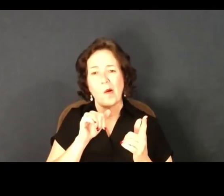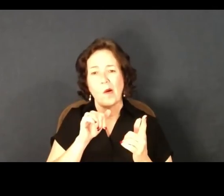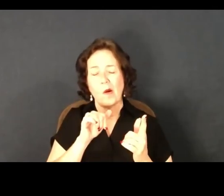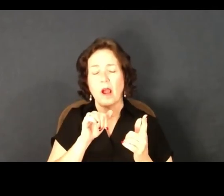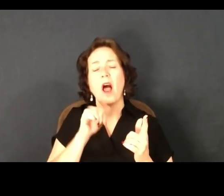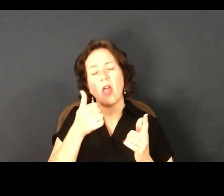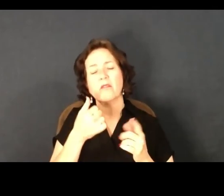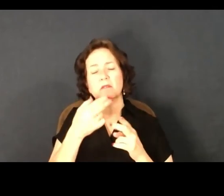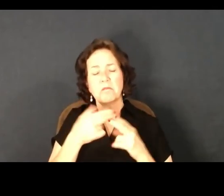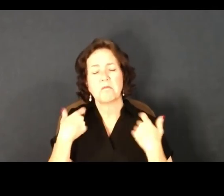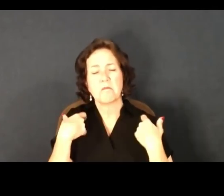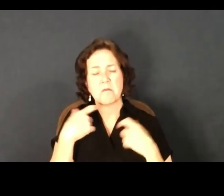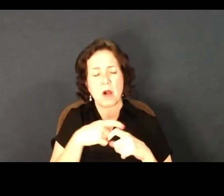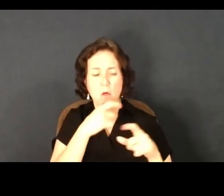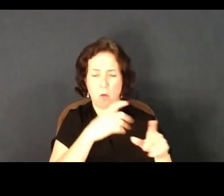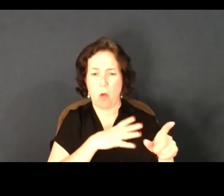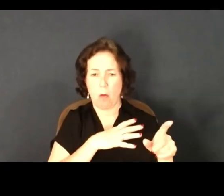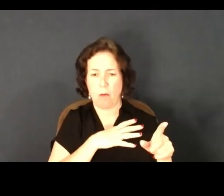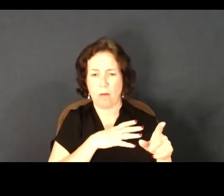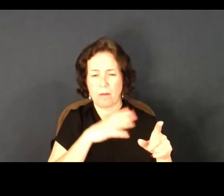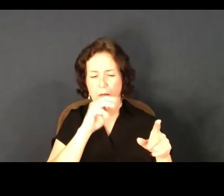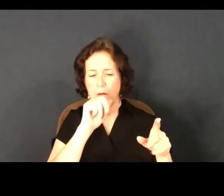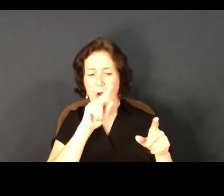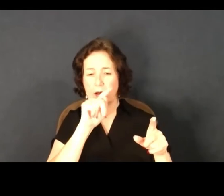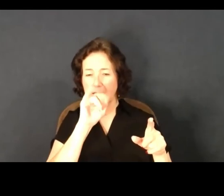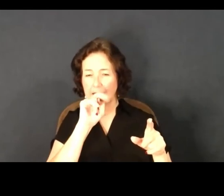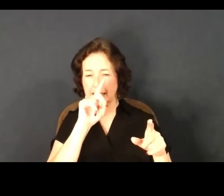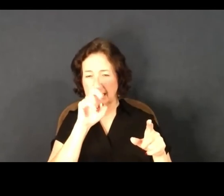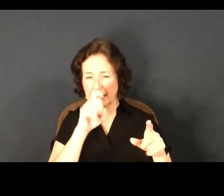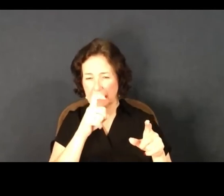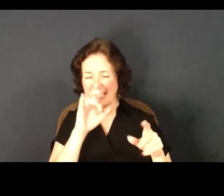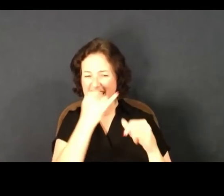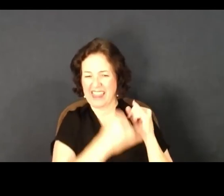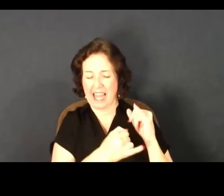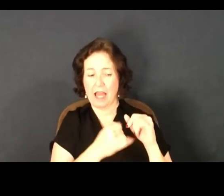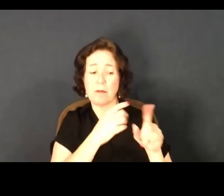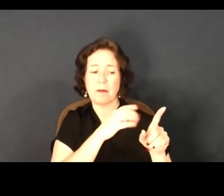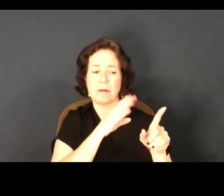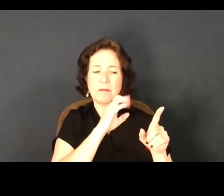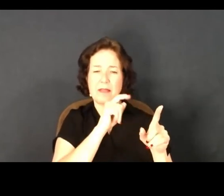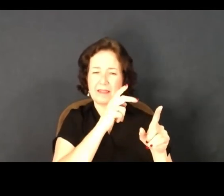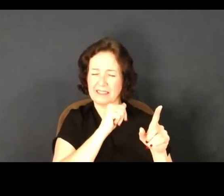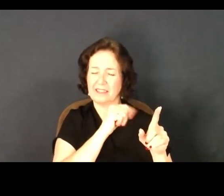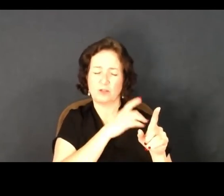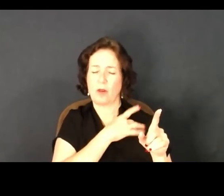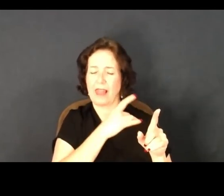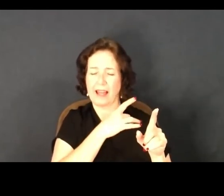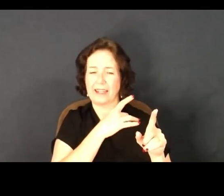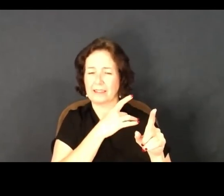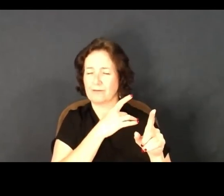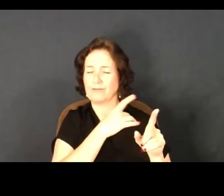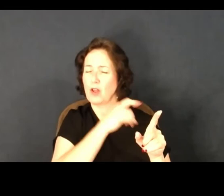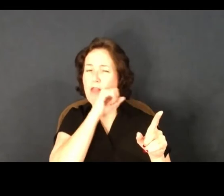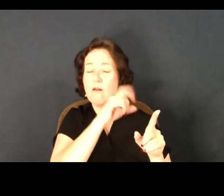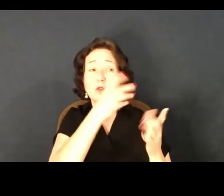Martinez. And Berta loved to go shopping. And clickety-clack would wait